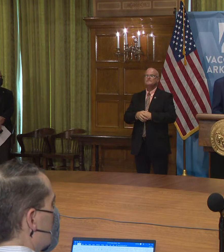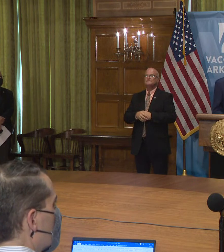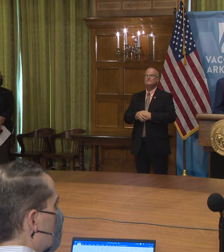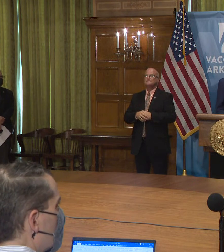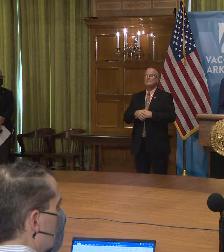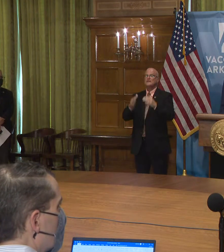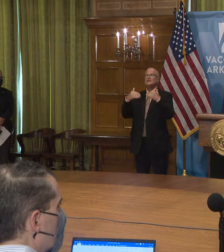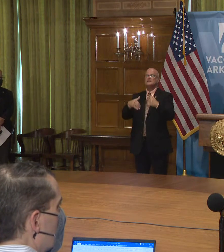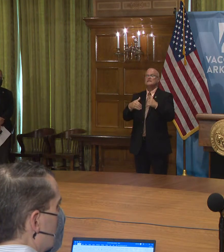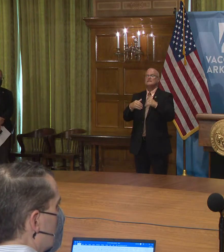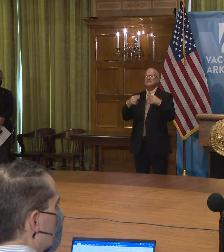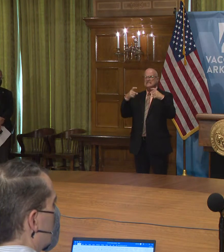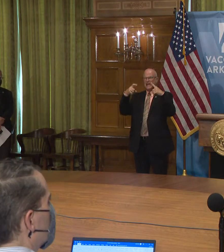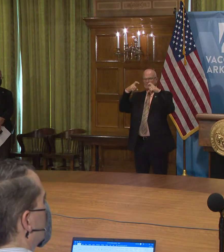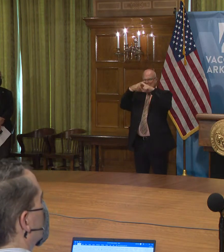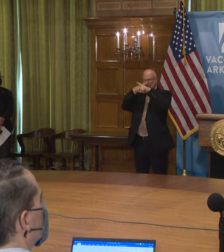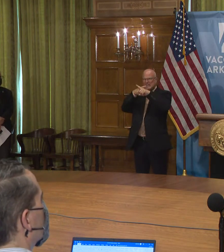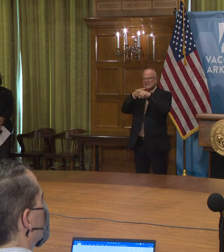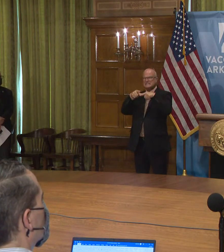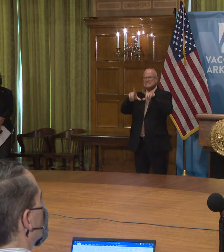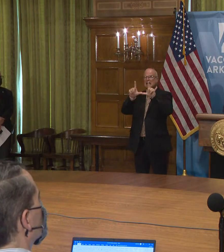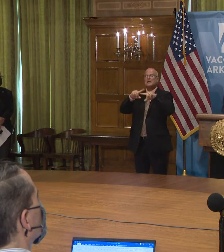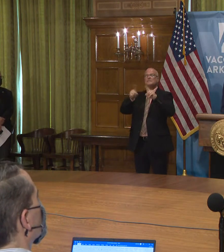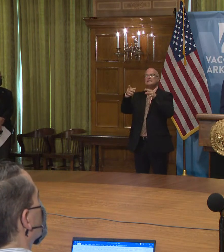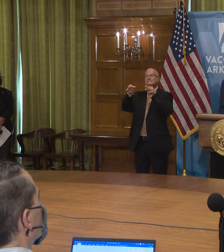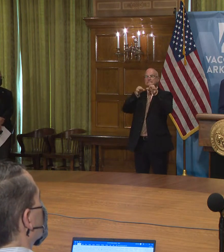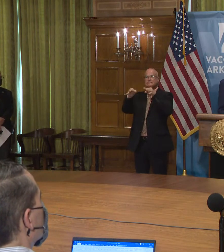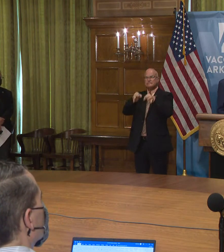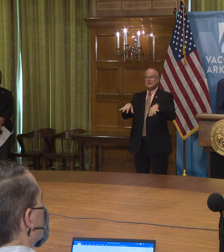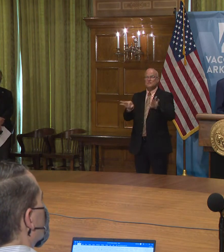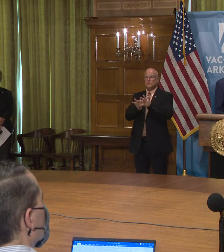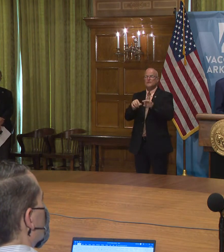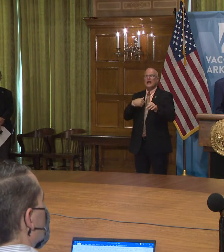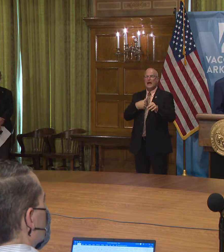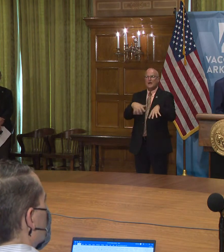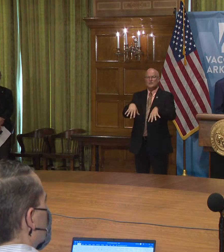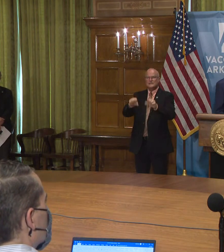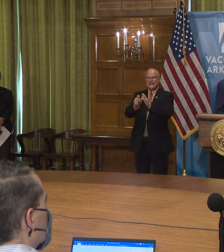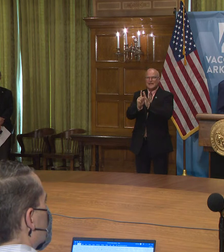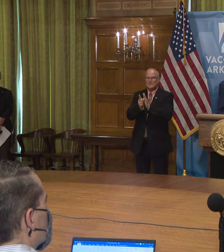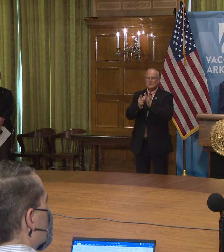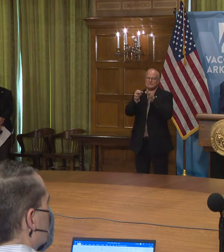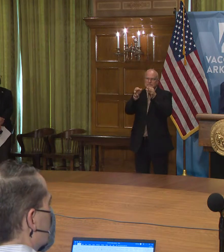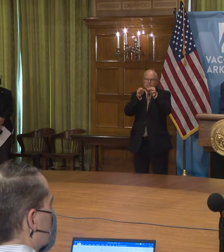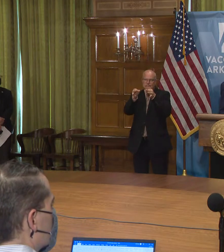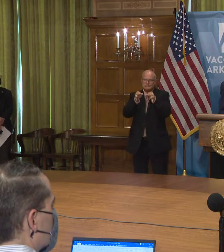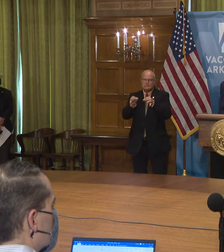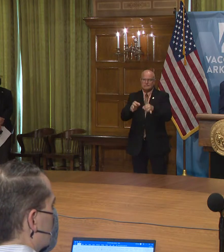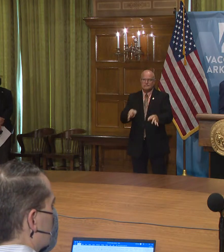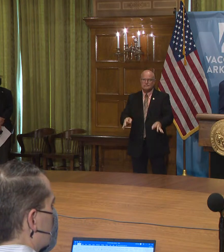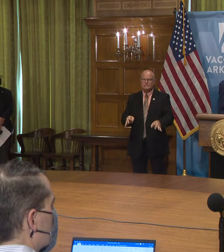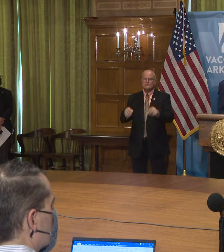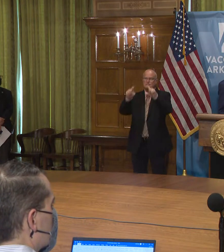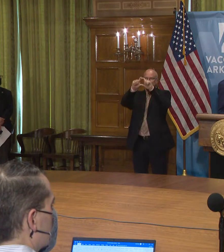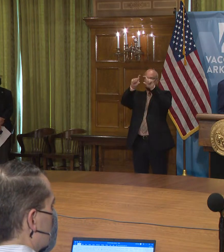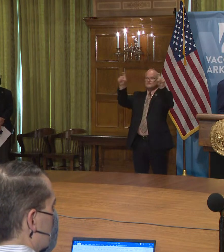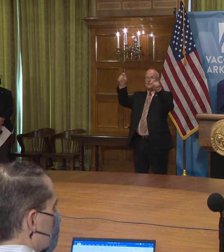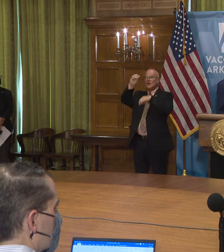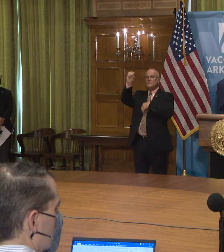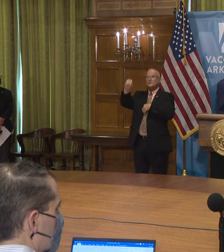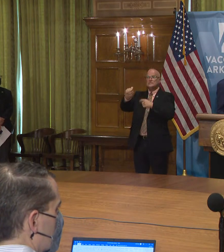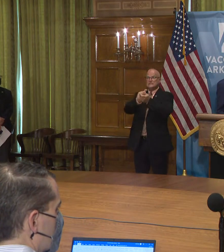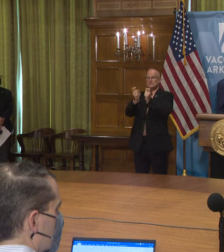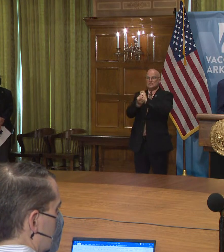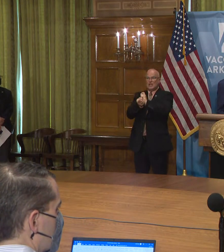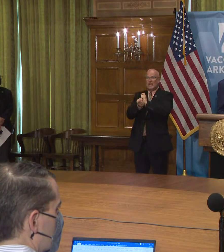one, this is a complicated slide, but it tells an important story. So let me just take a moment on it. The heading is percent